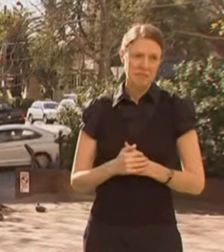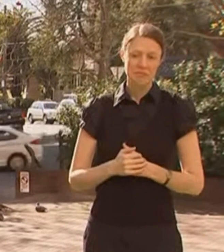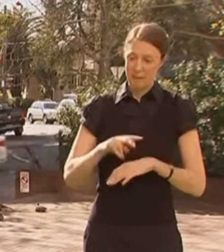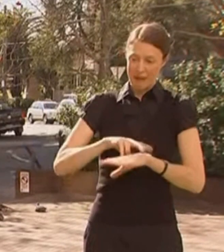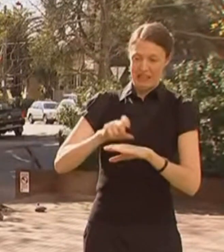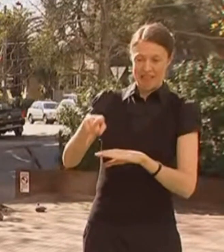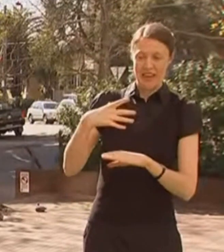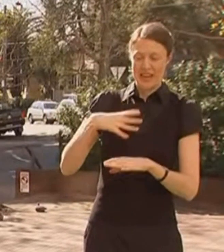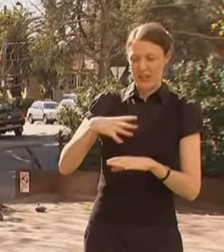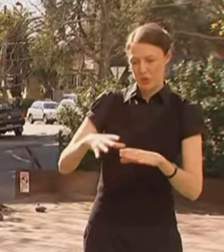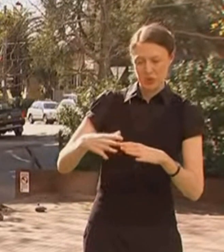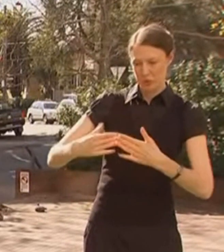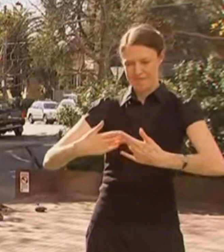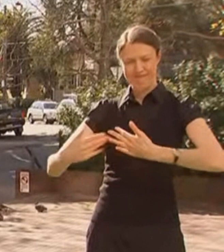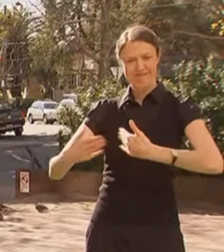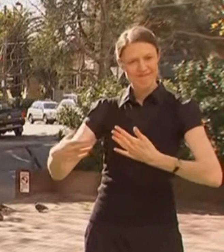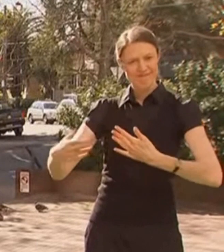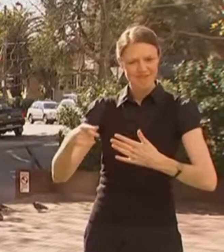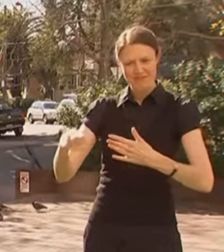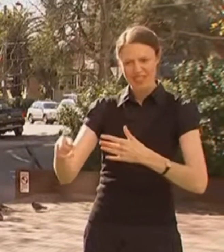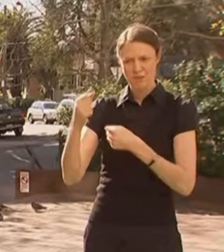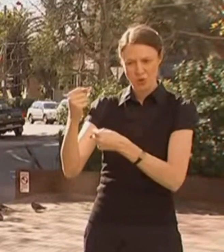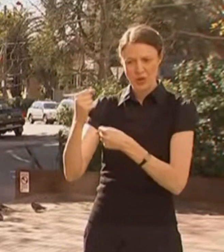in a different way.